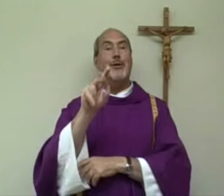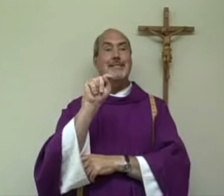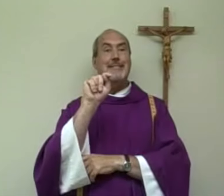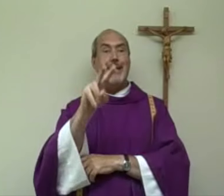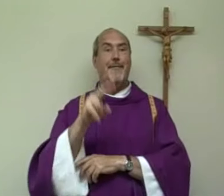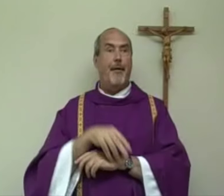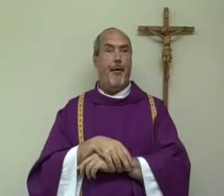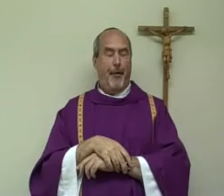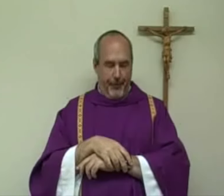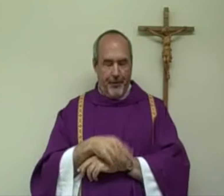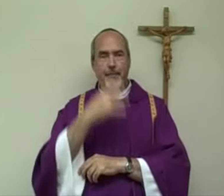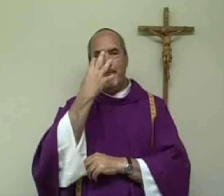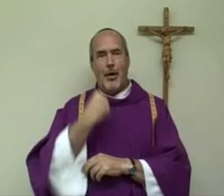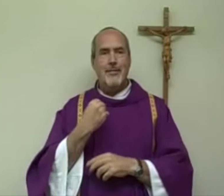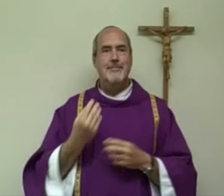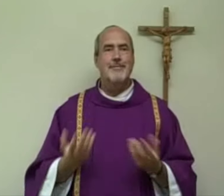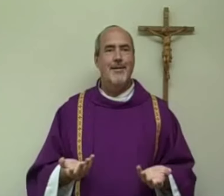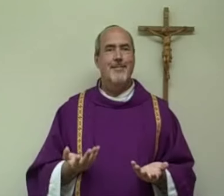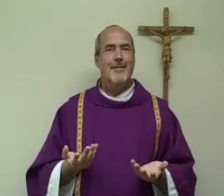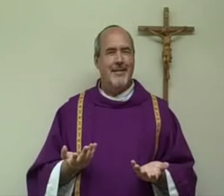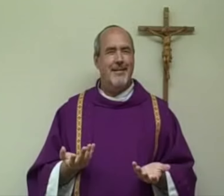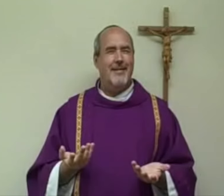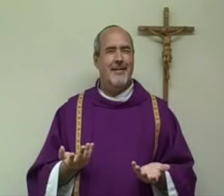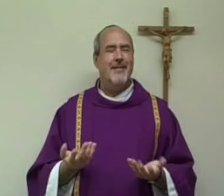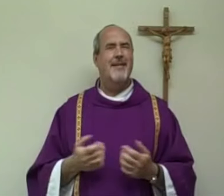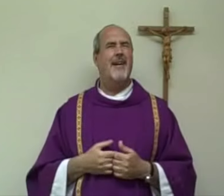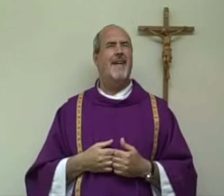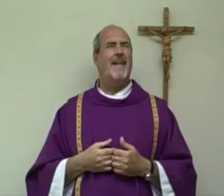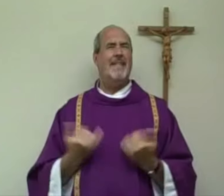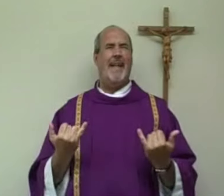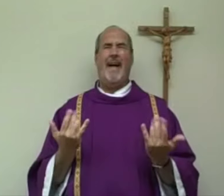off. When we're watching TV, we may even fall asleep.